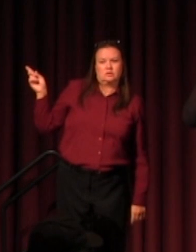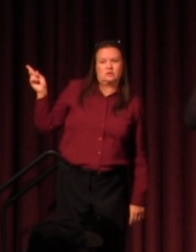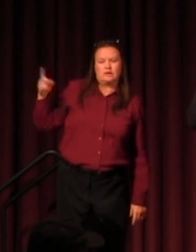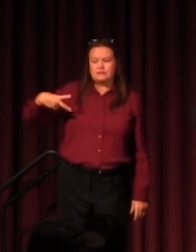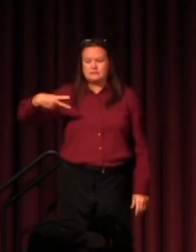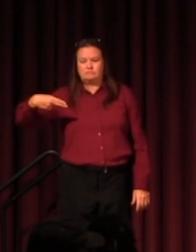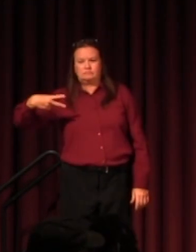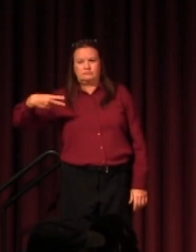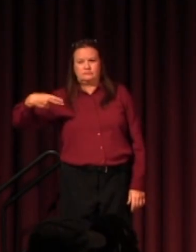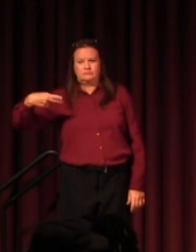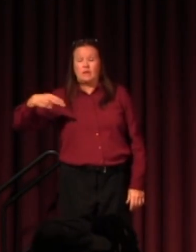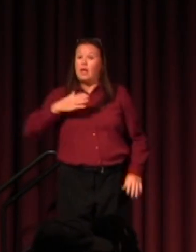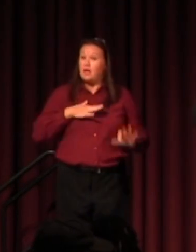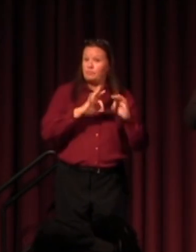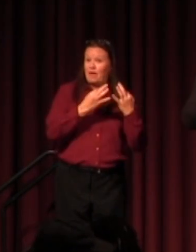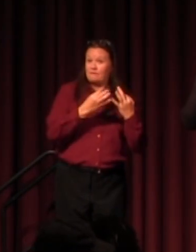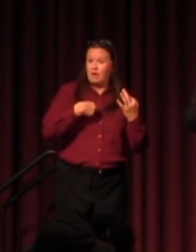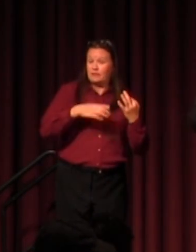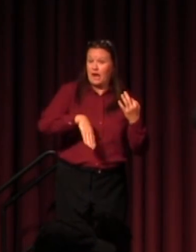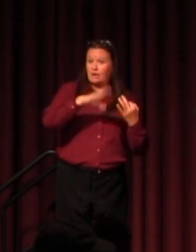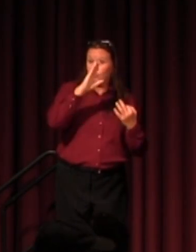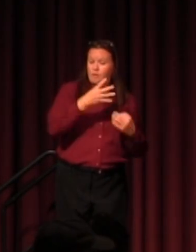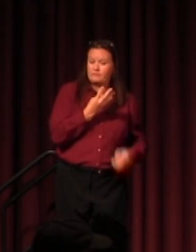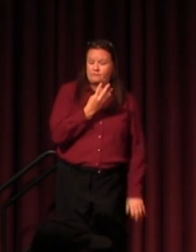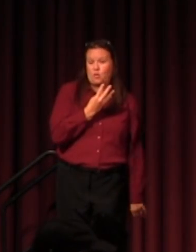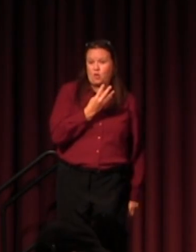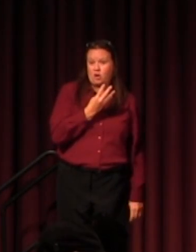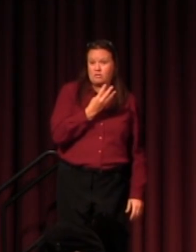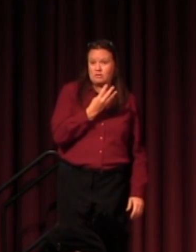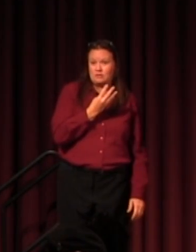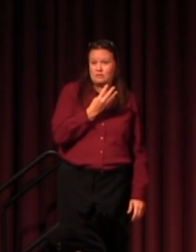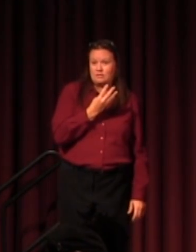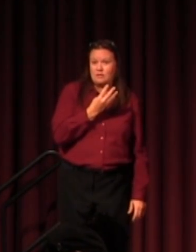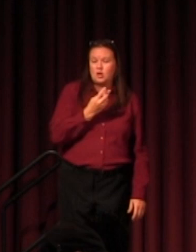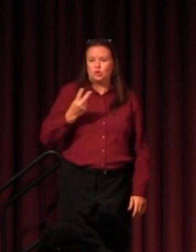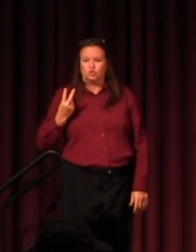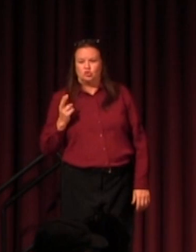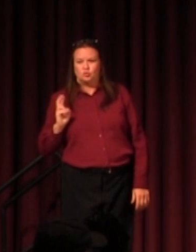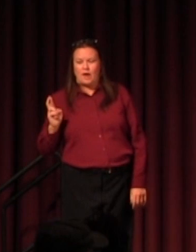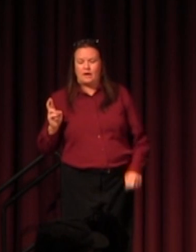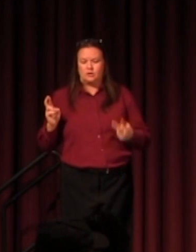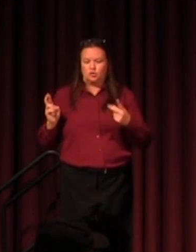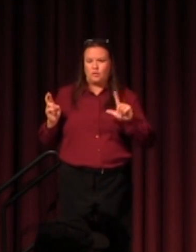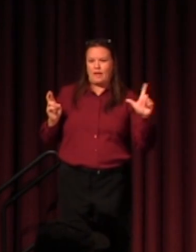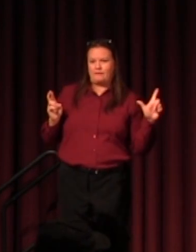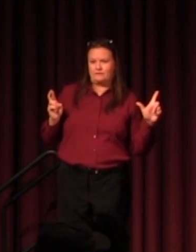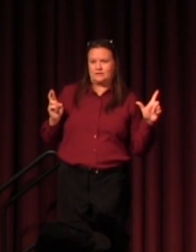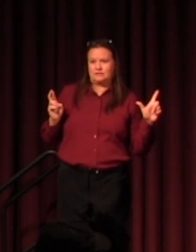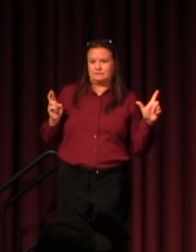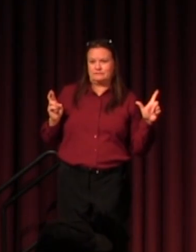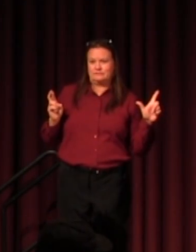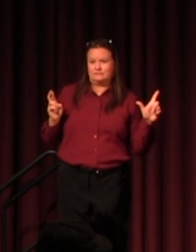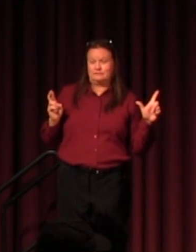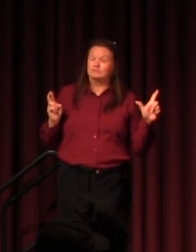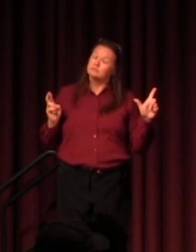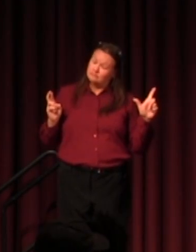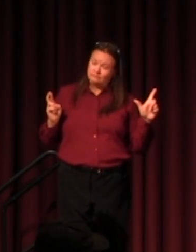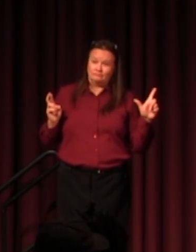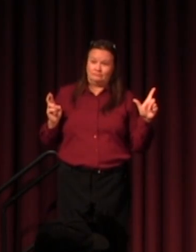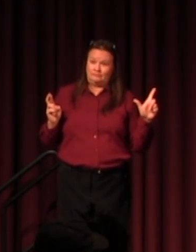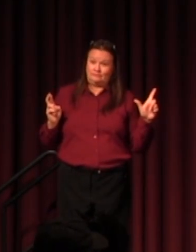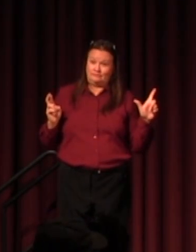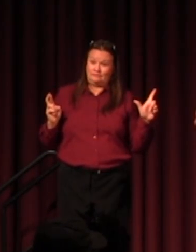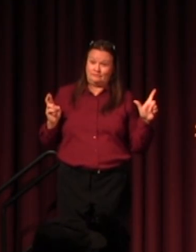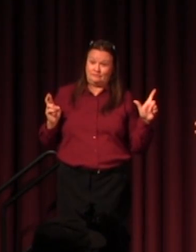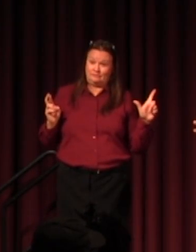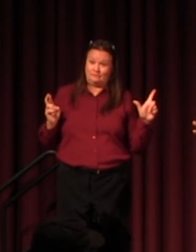Because in my nuclear family, when I grew up, there were four of us. Half of us were right-handed, half of us were left-handed, which meant that there was no such